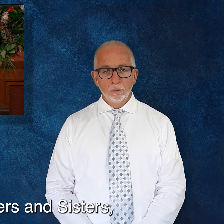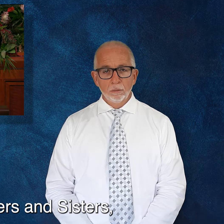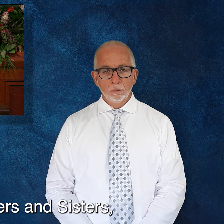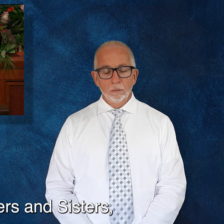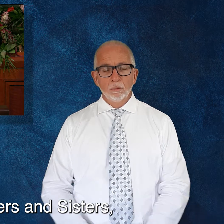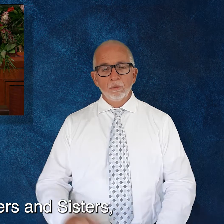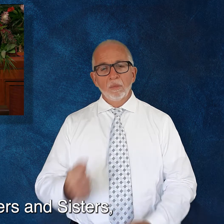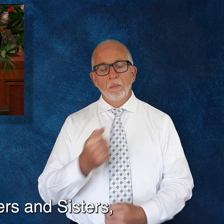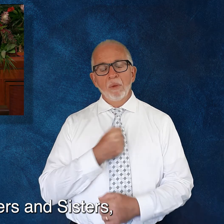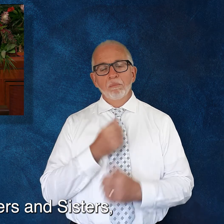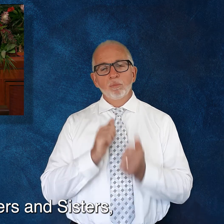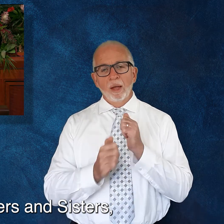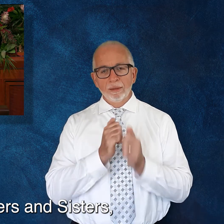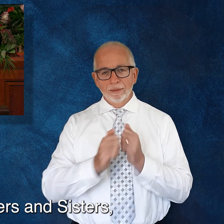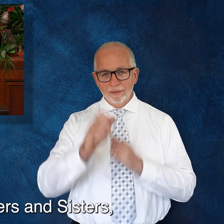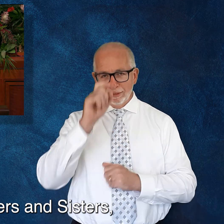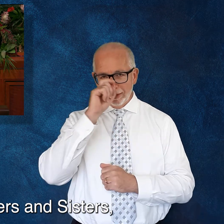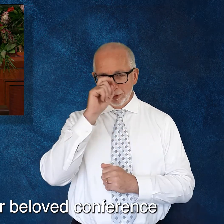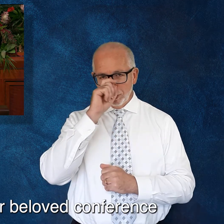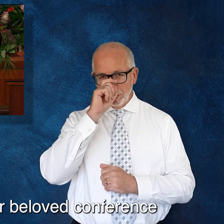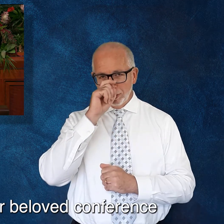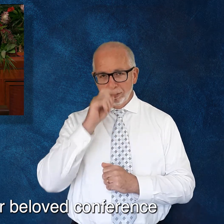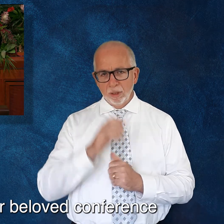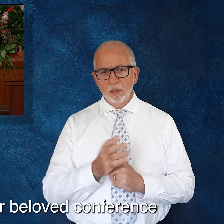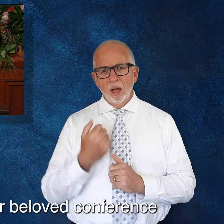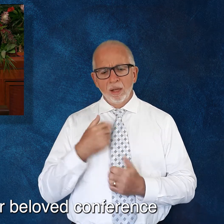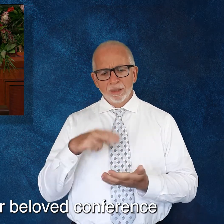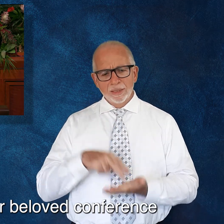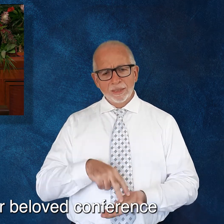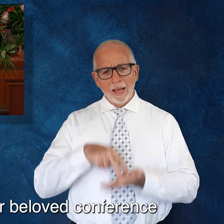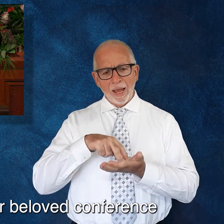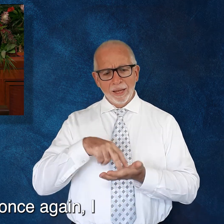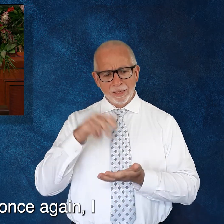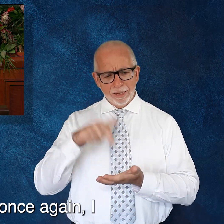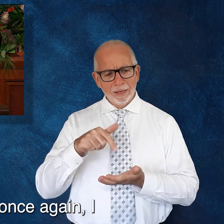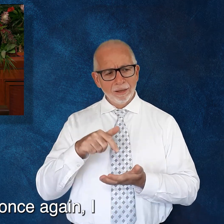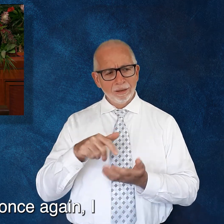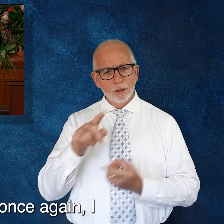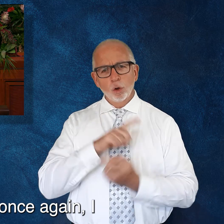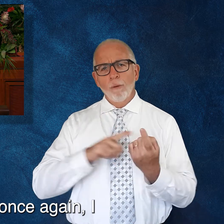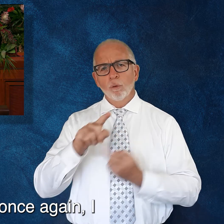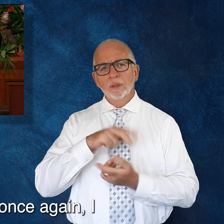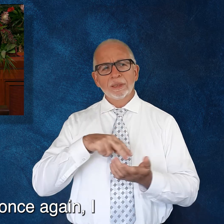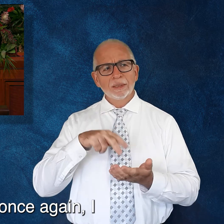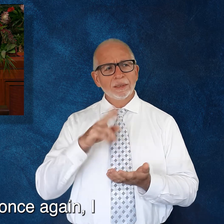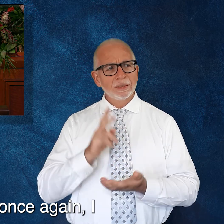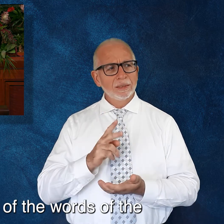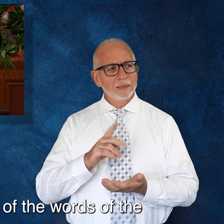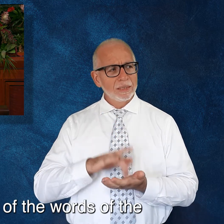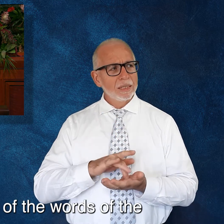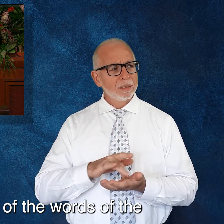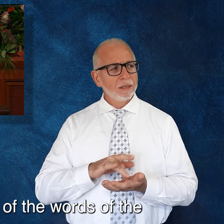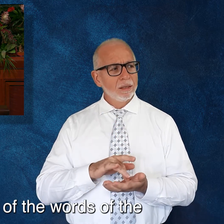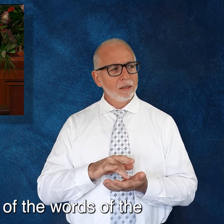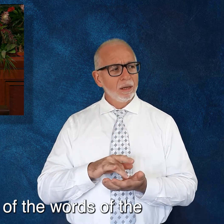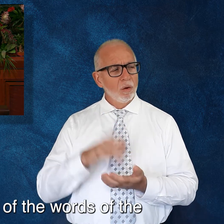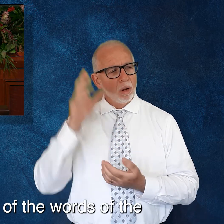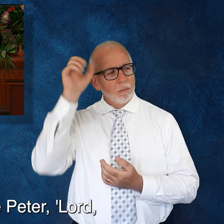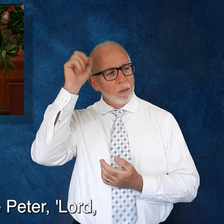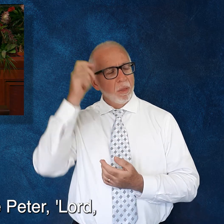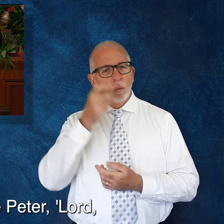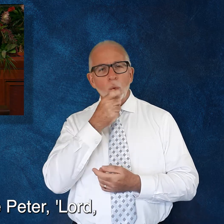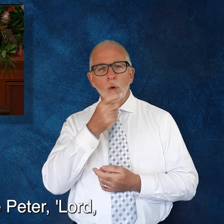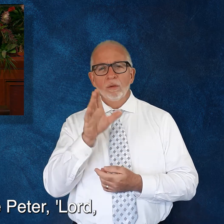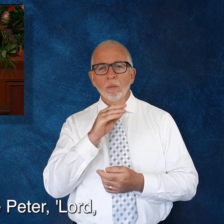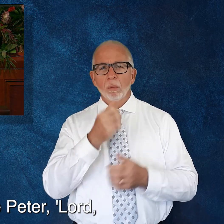My brothers and sisters, As I stand in our beloved Conference Center once again, I am reminded of the words